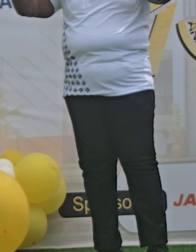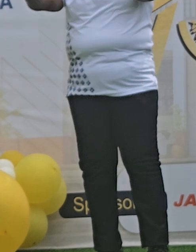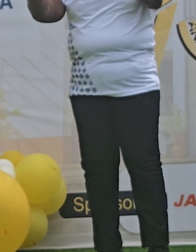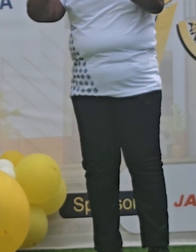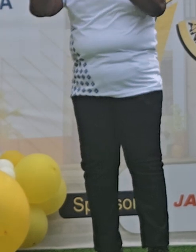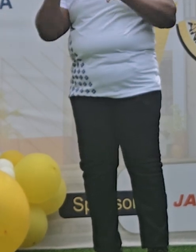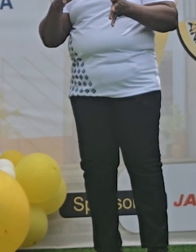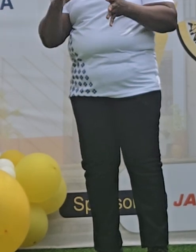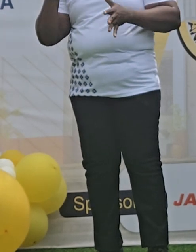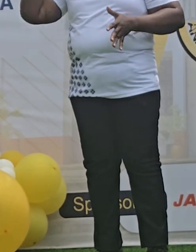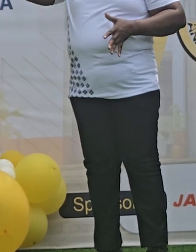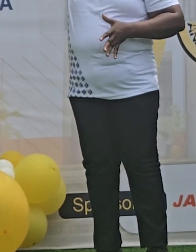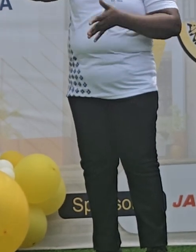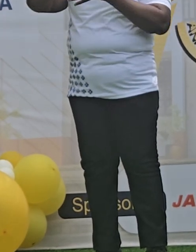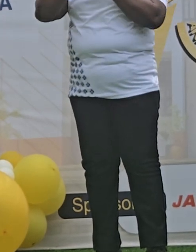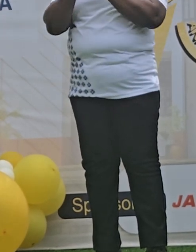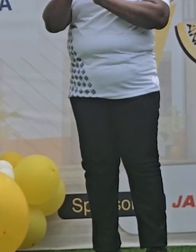With